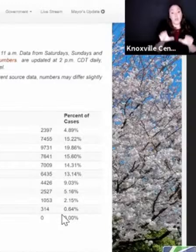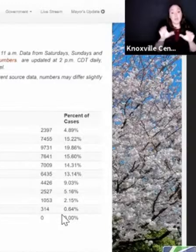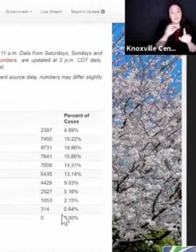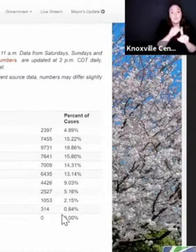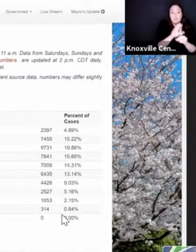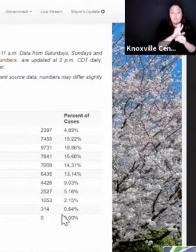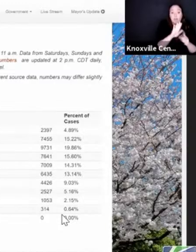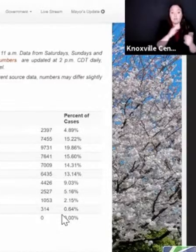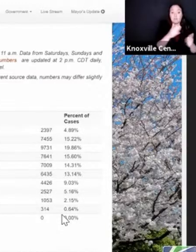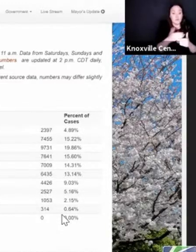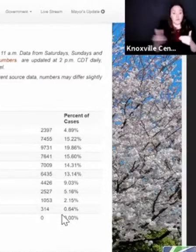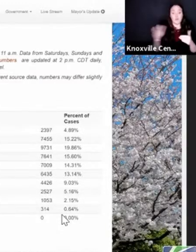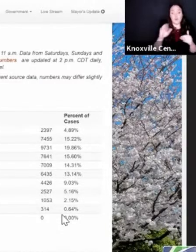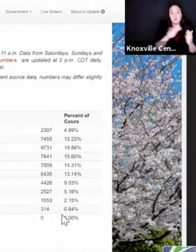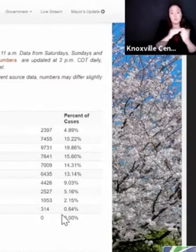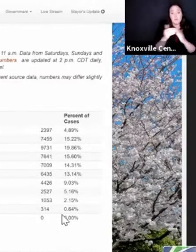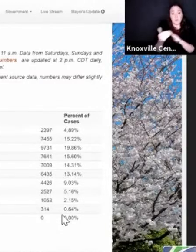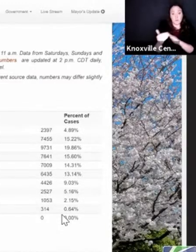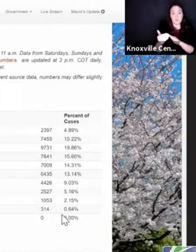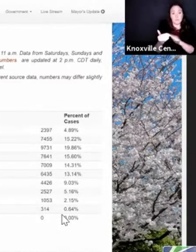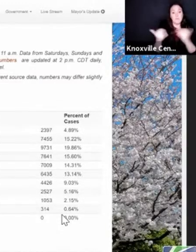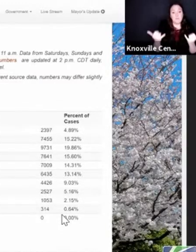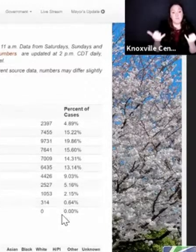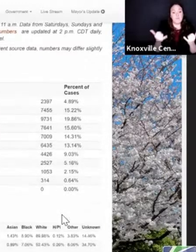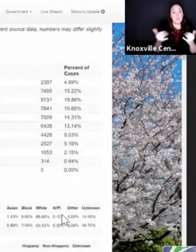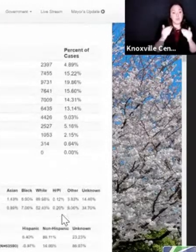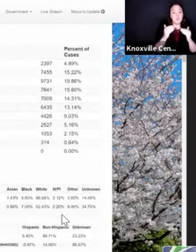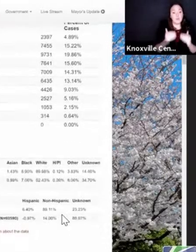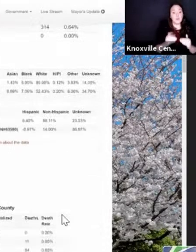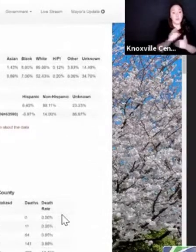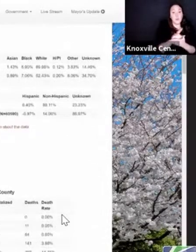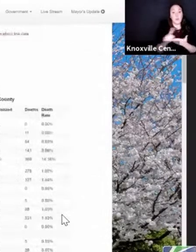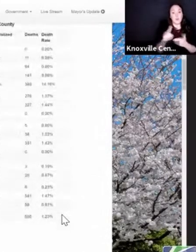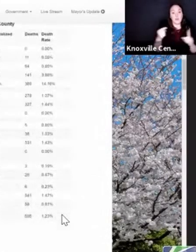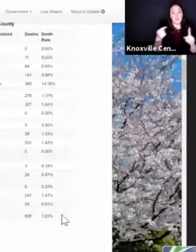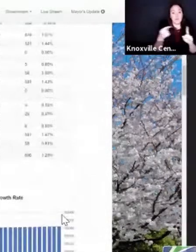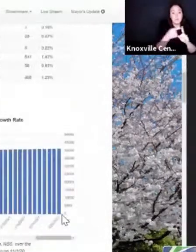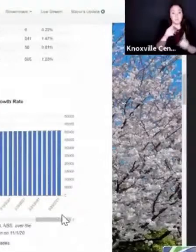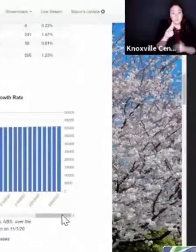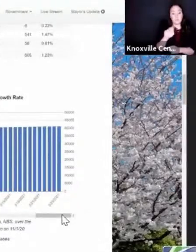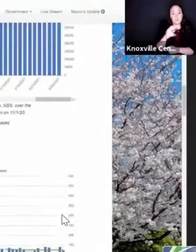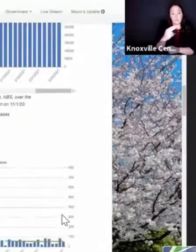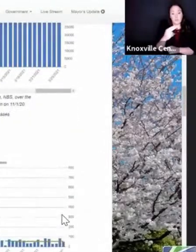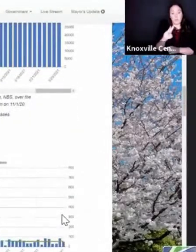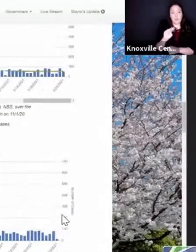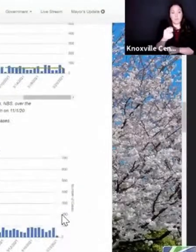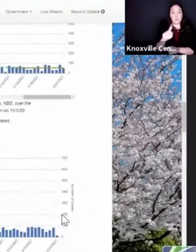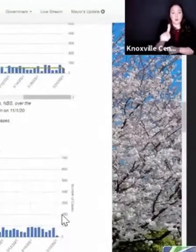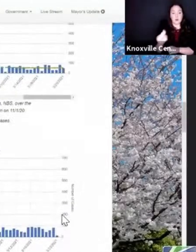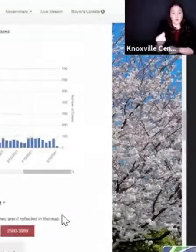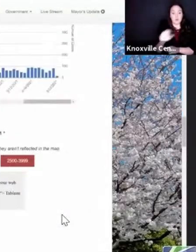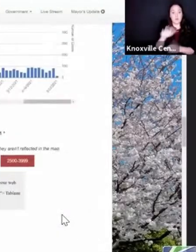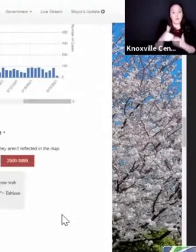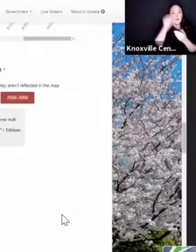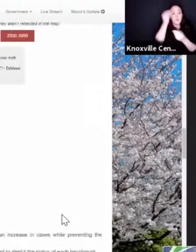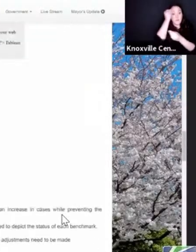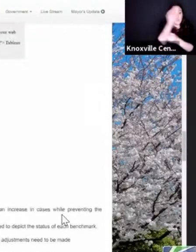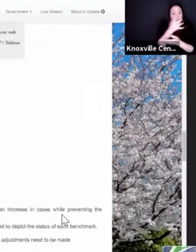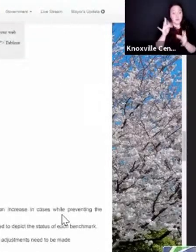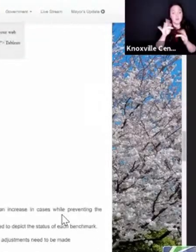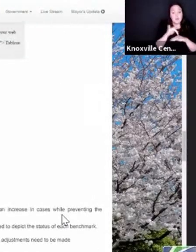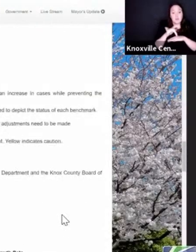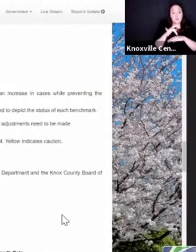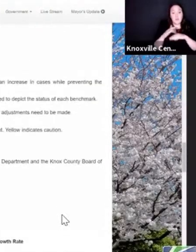of our community. And now we'll move to the weekly benchmarks. As a reminder, all of this data is available on our website